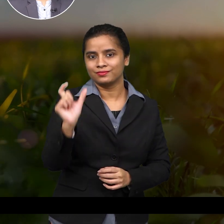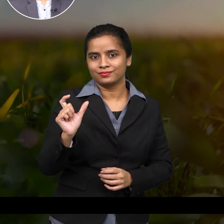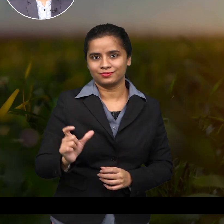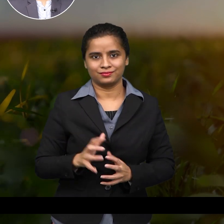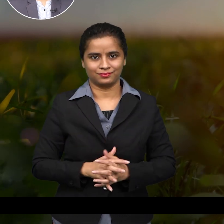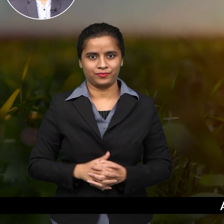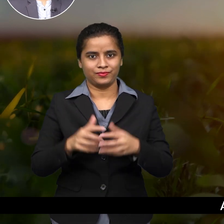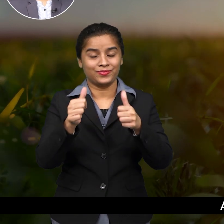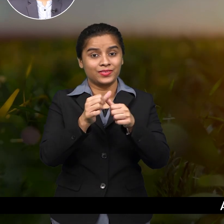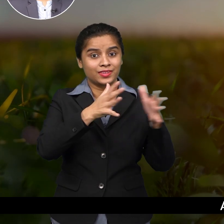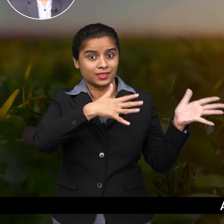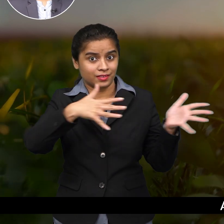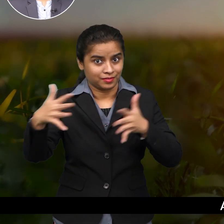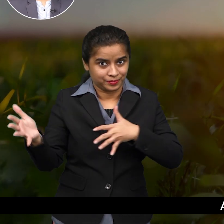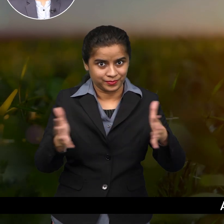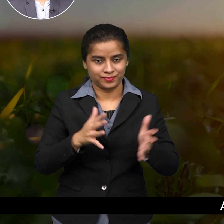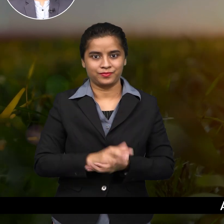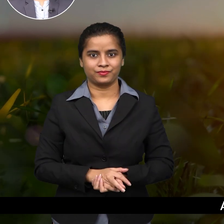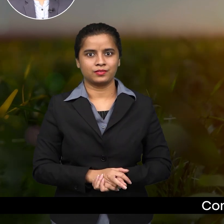Keywords: atmosphere,